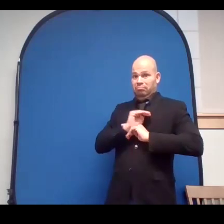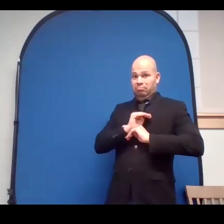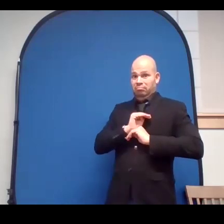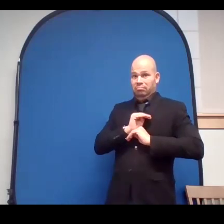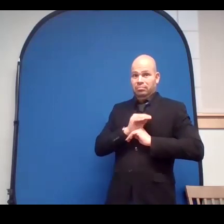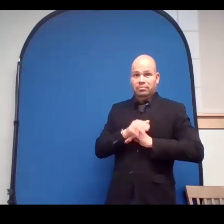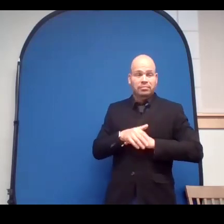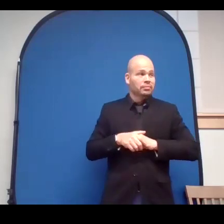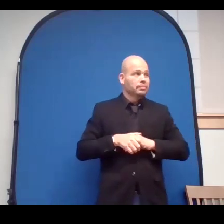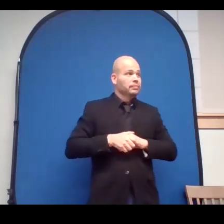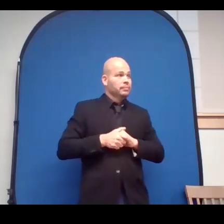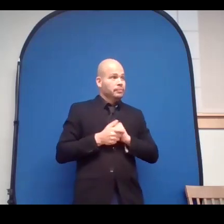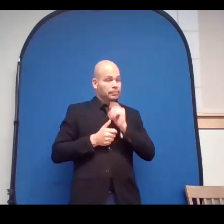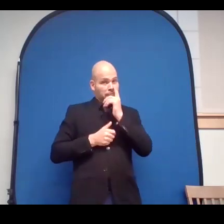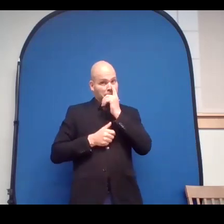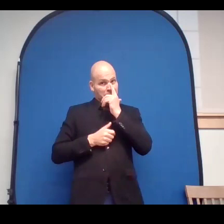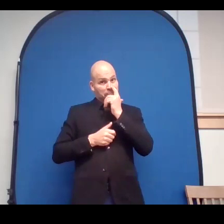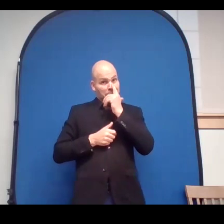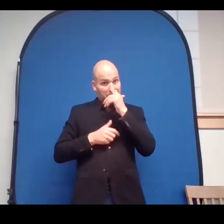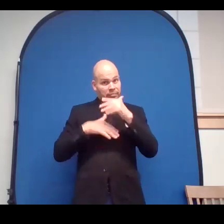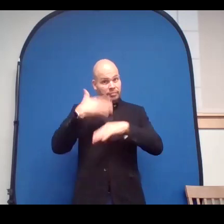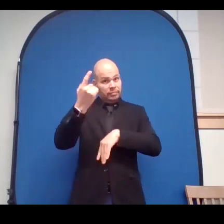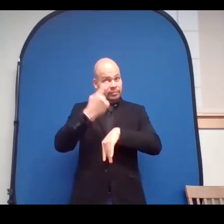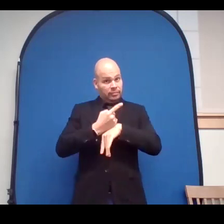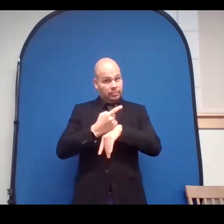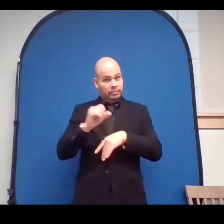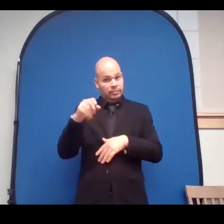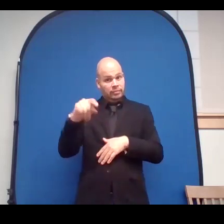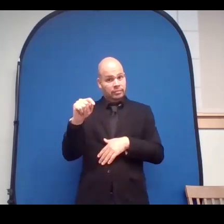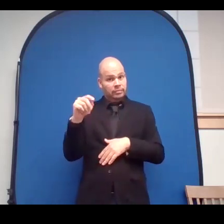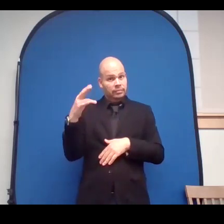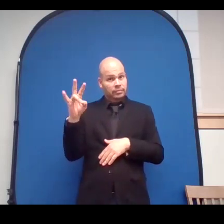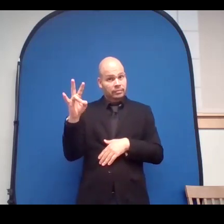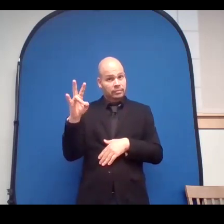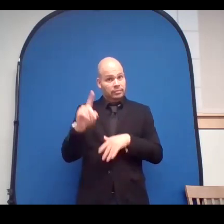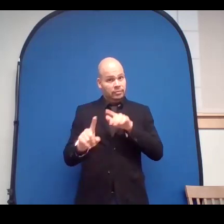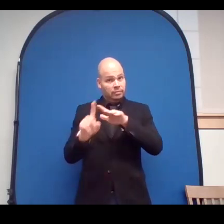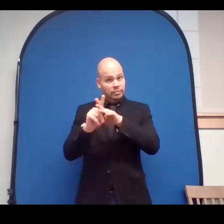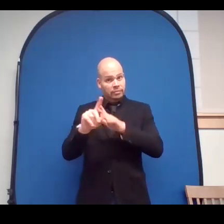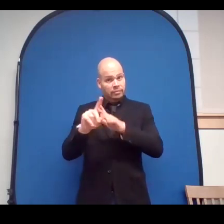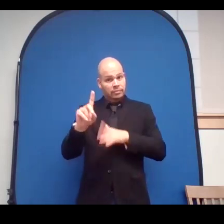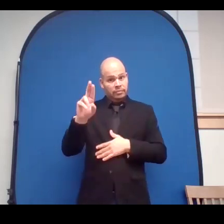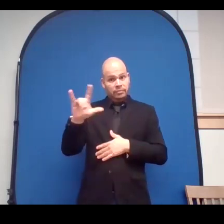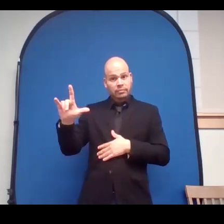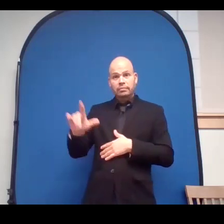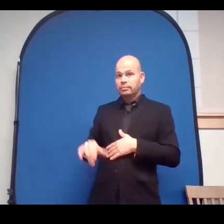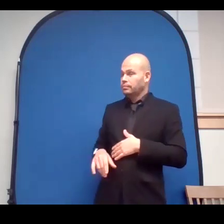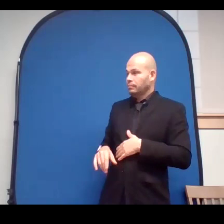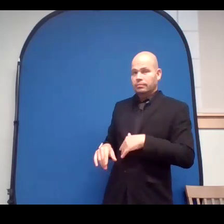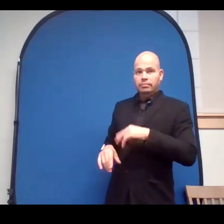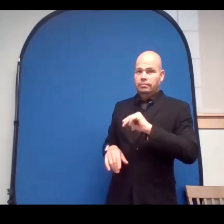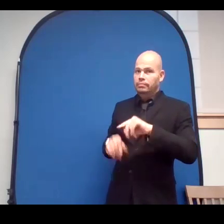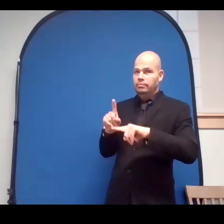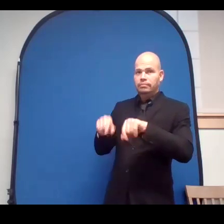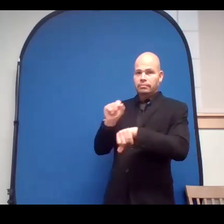Did you go to drill the following day on September 17th? No, ma'am. And why not? Same, work conflict. Did you